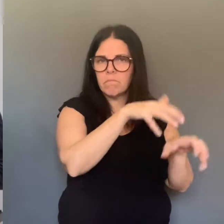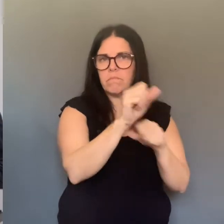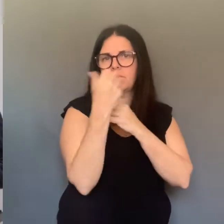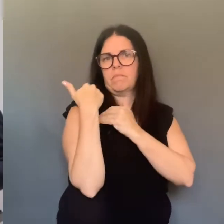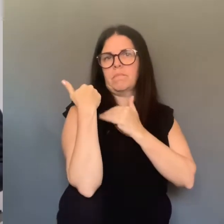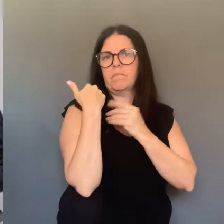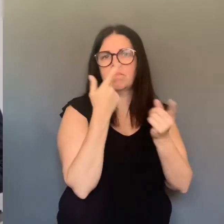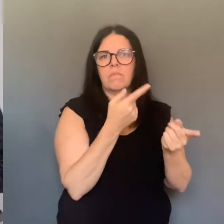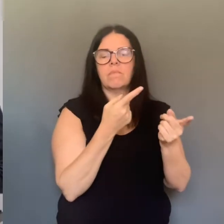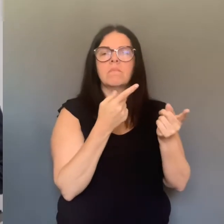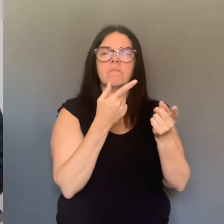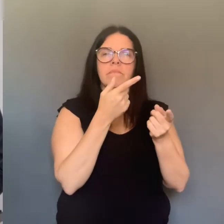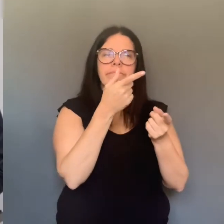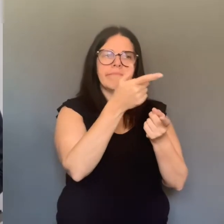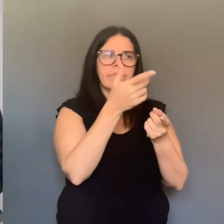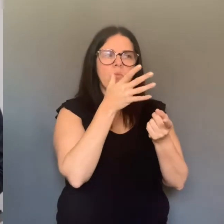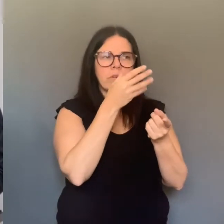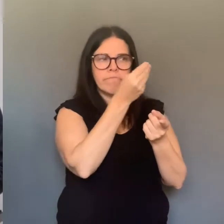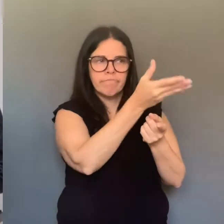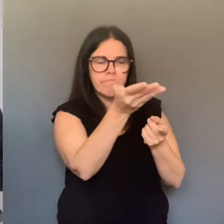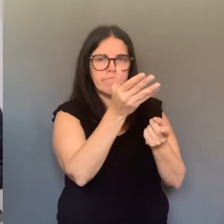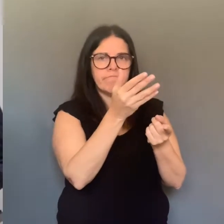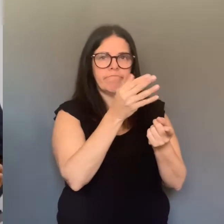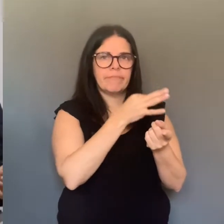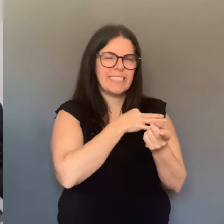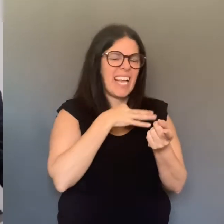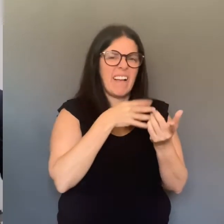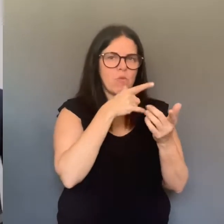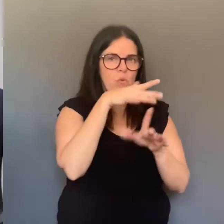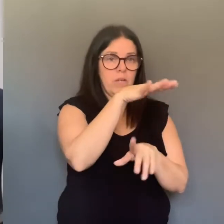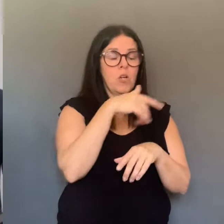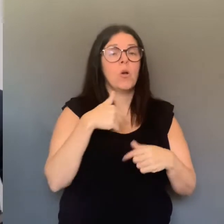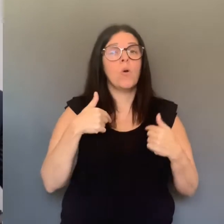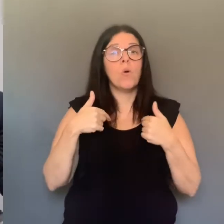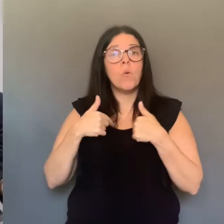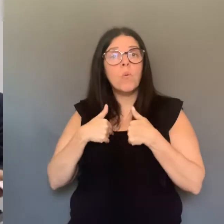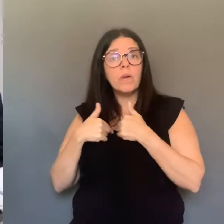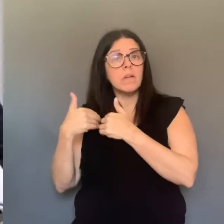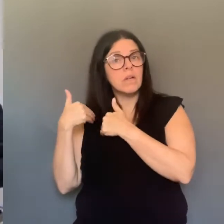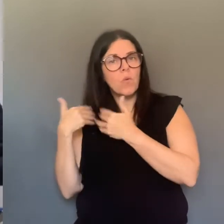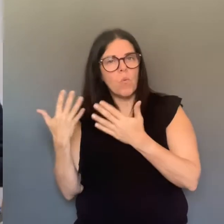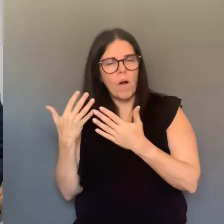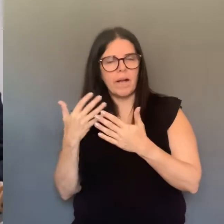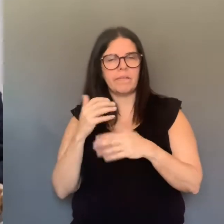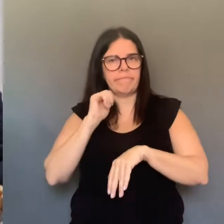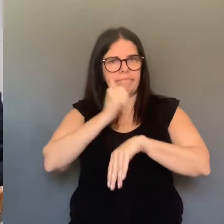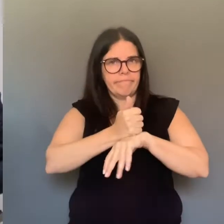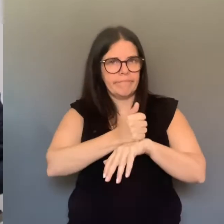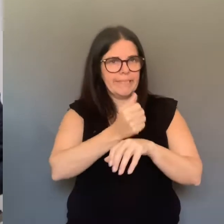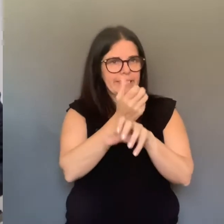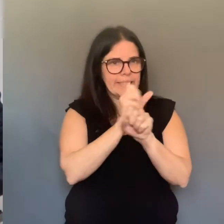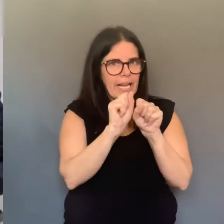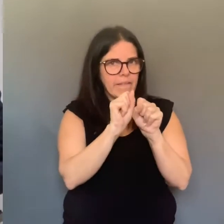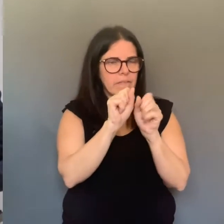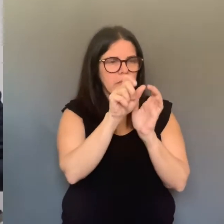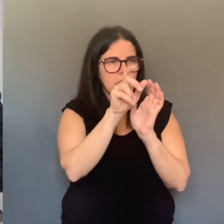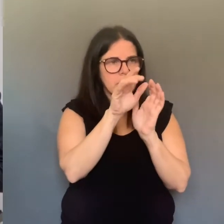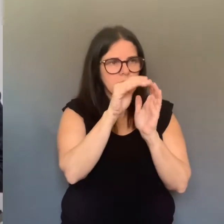I guess to the staff or whoever is involved. We take the lead in ensuring that the safety of the residents and